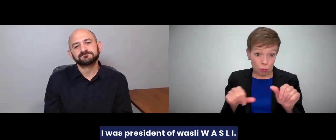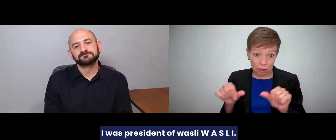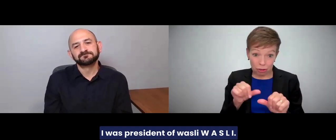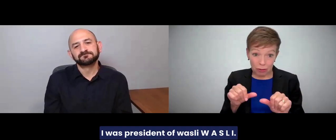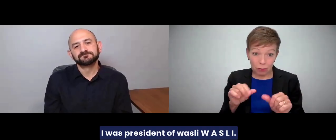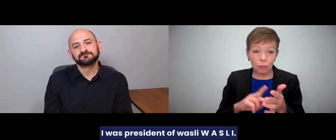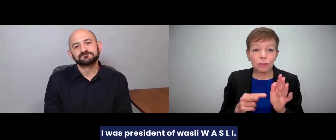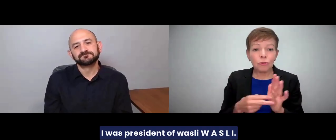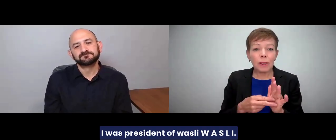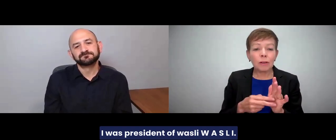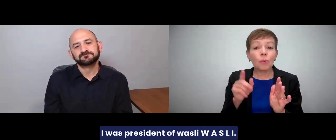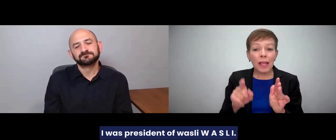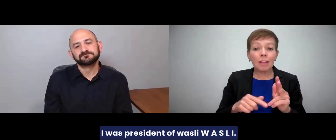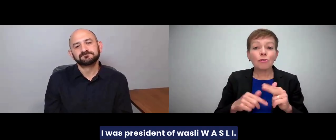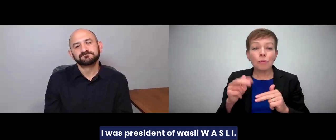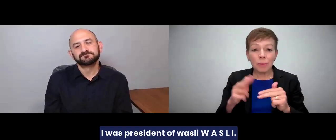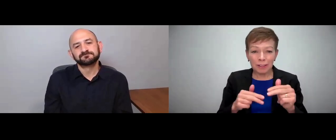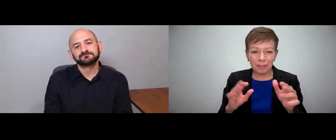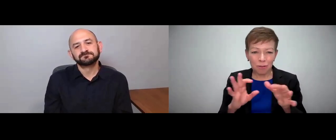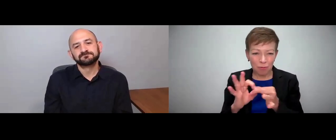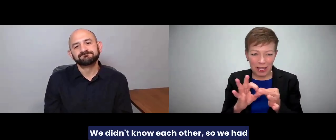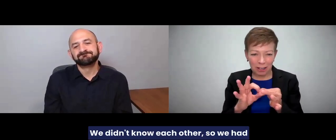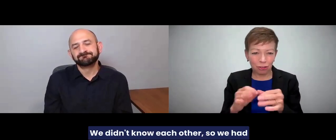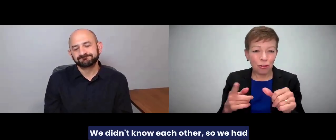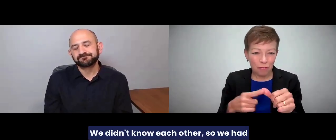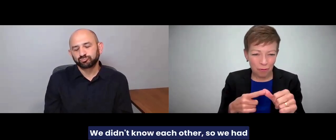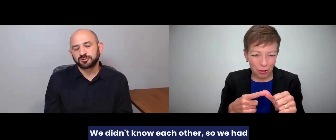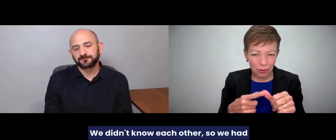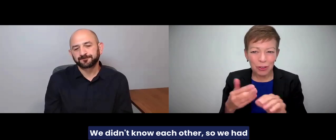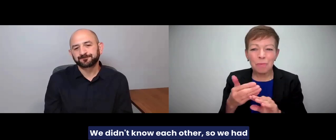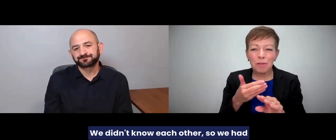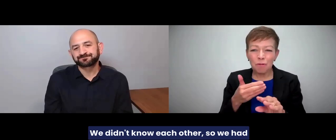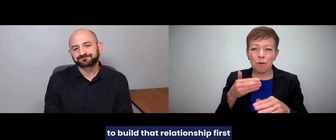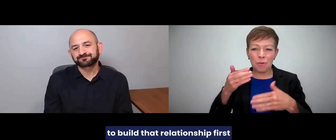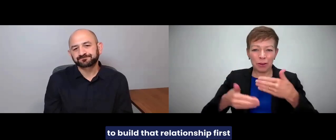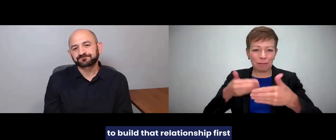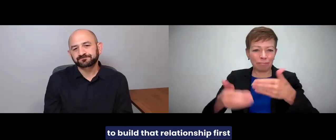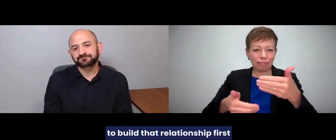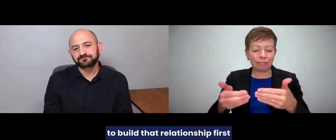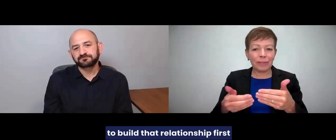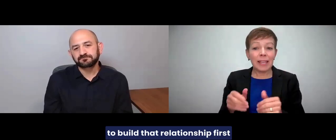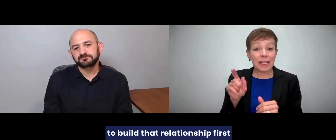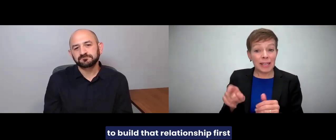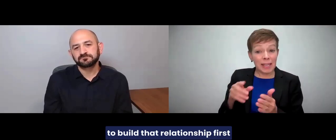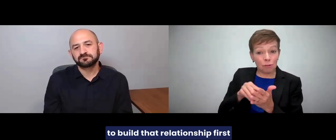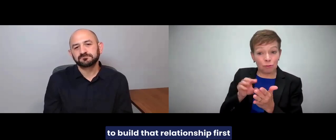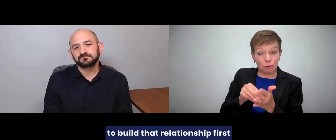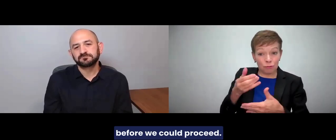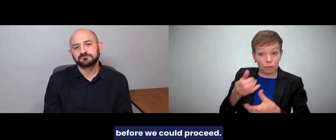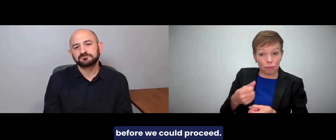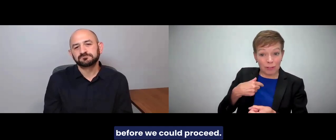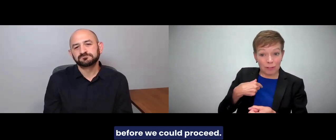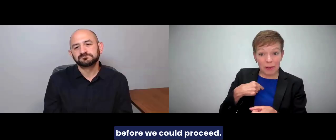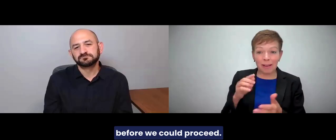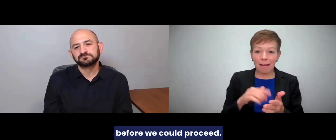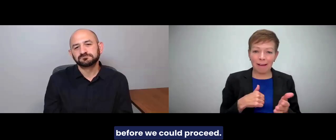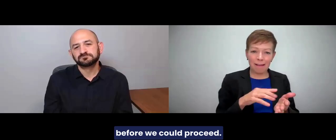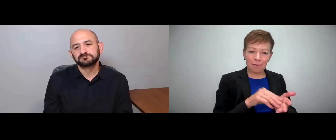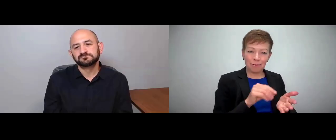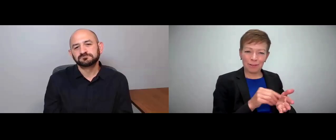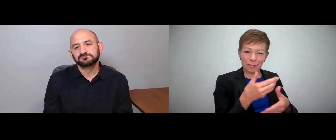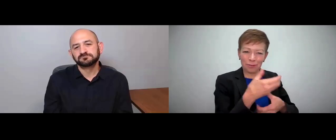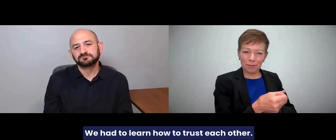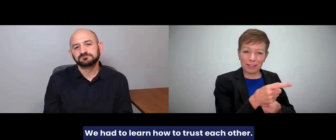of WASLI, WASLI. We didn't know each other, so we had to build that relationship first before we could